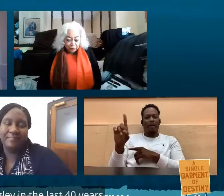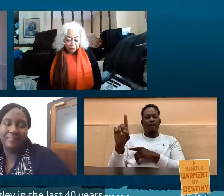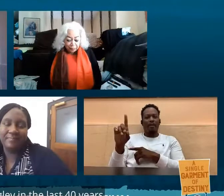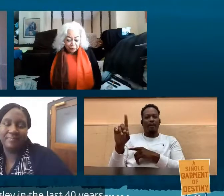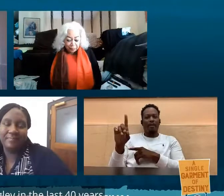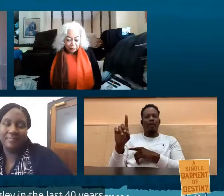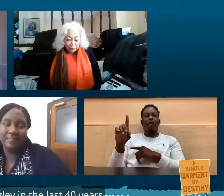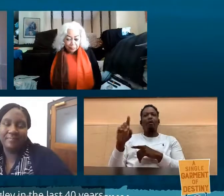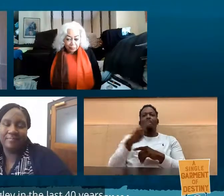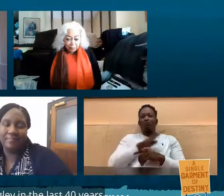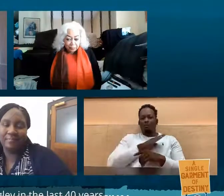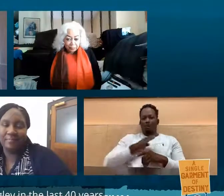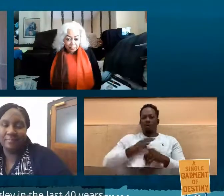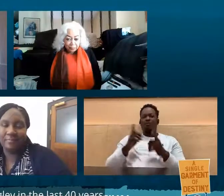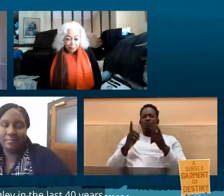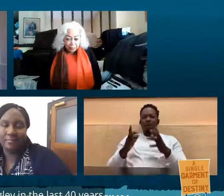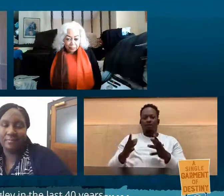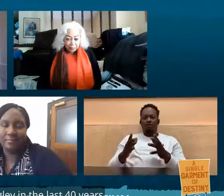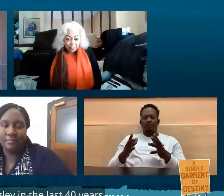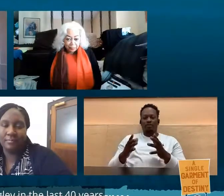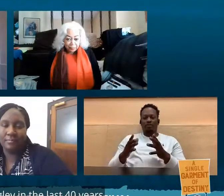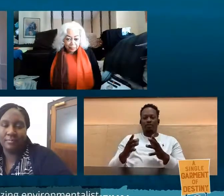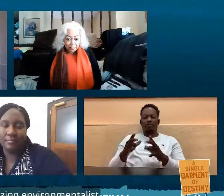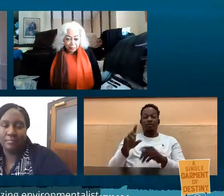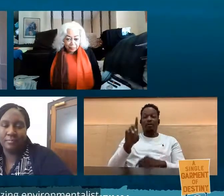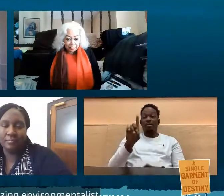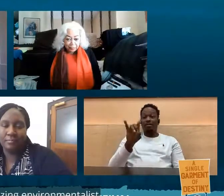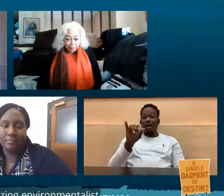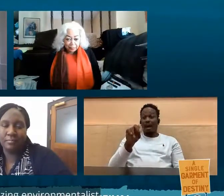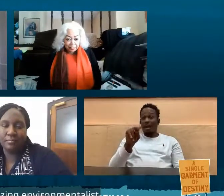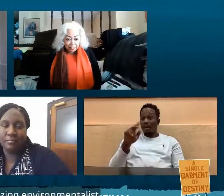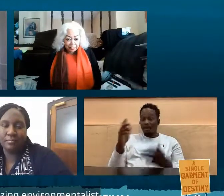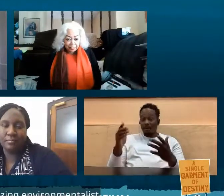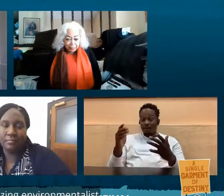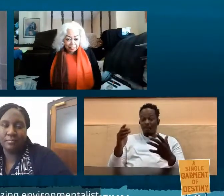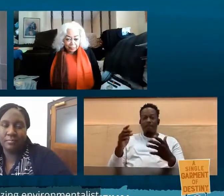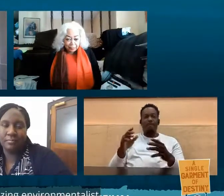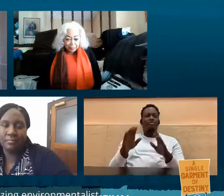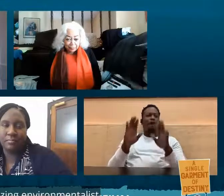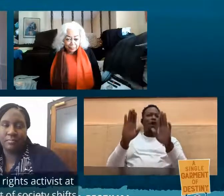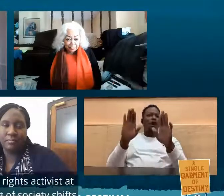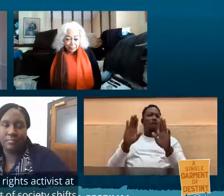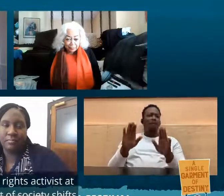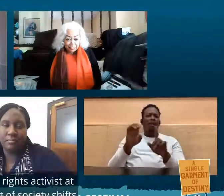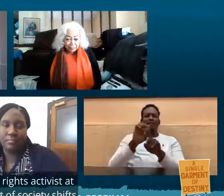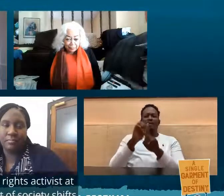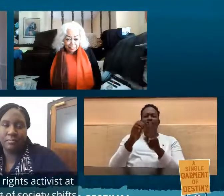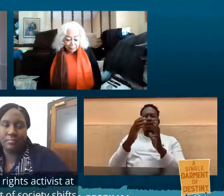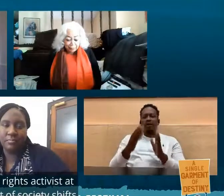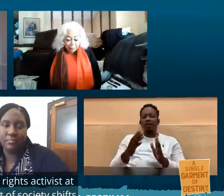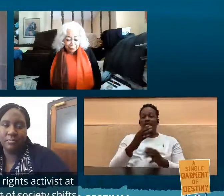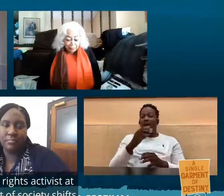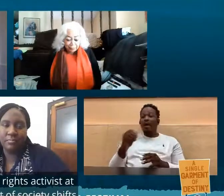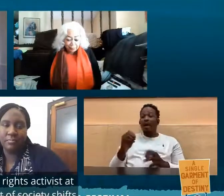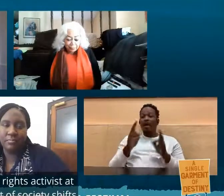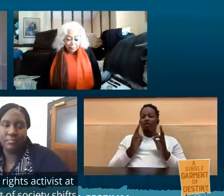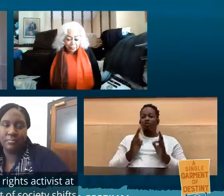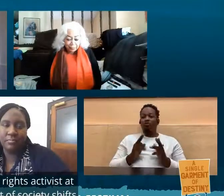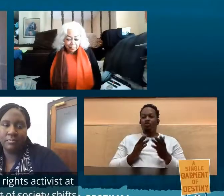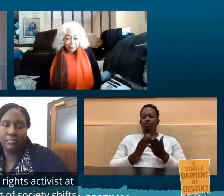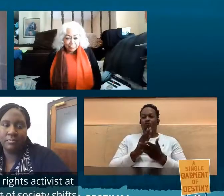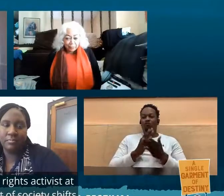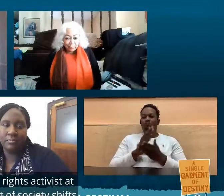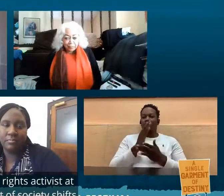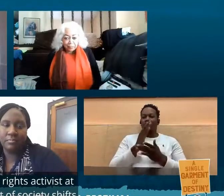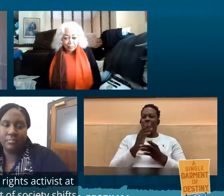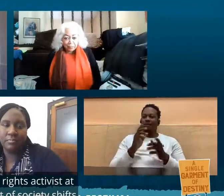Diane Dillon-Ridgley in the last 40 years has been an amazing environmentalist and human rights activist at the